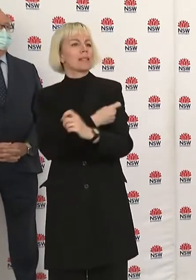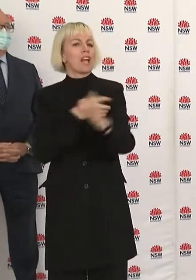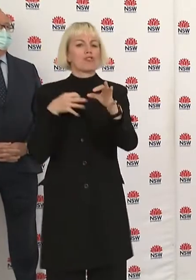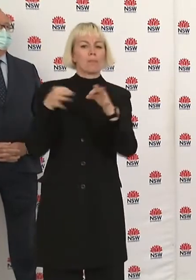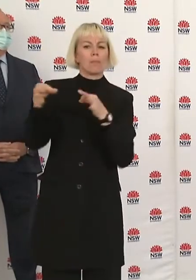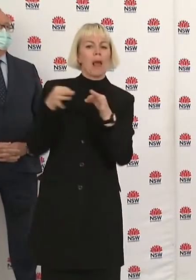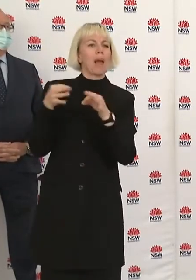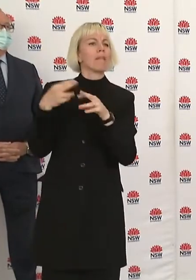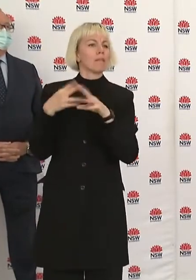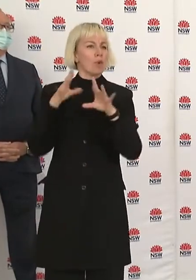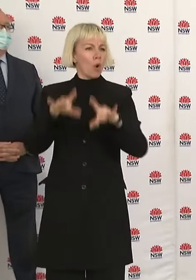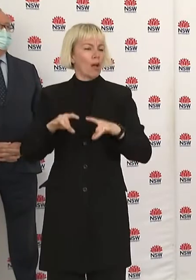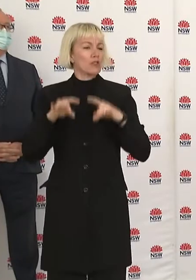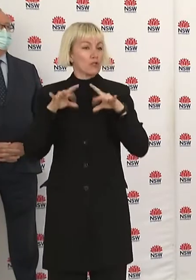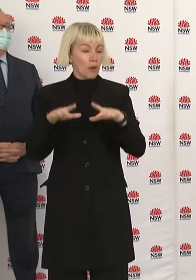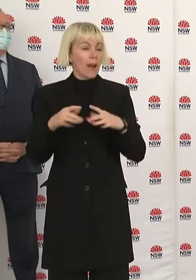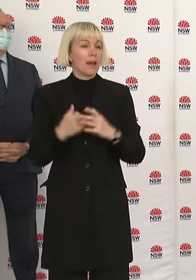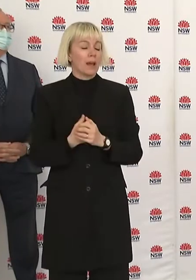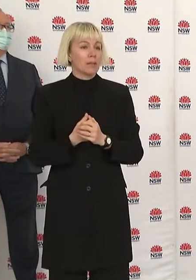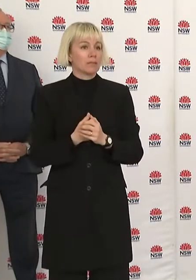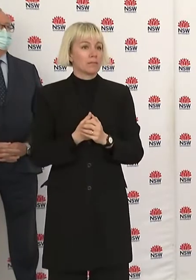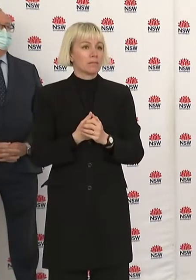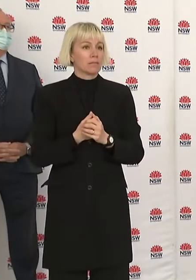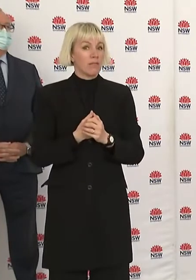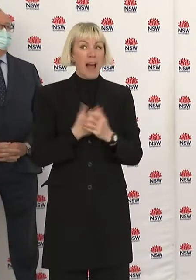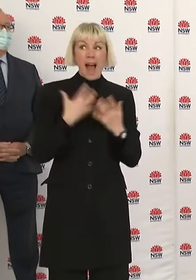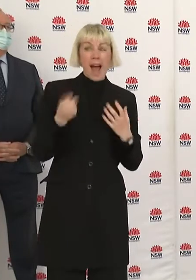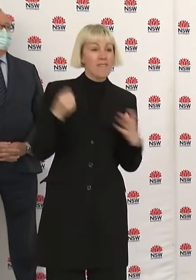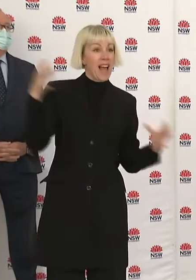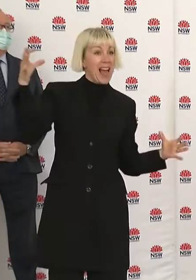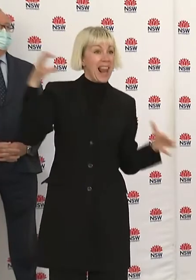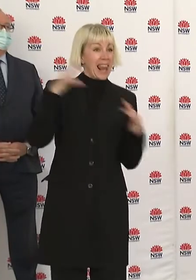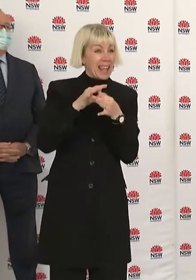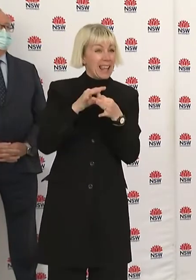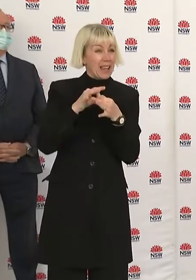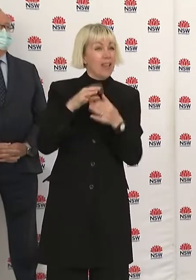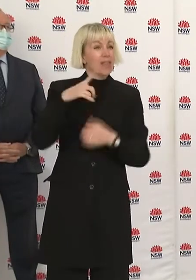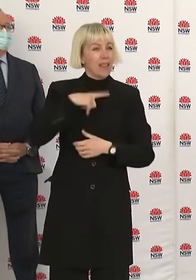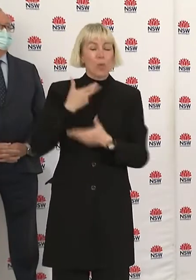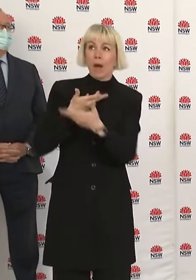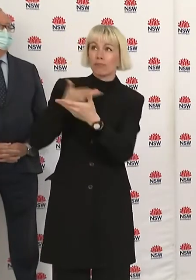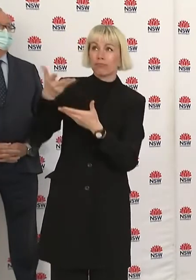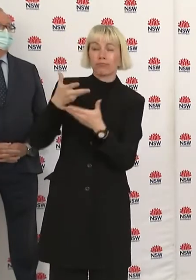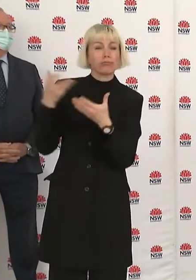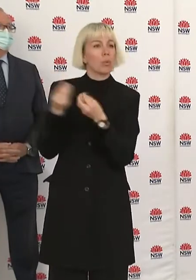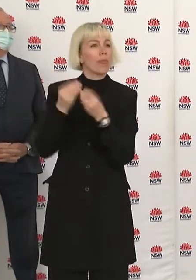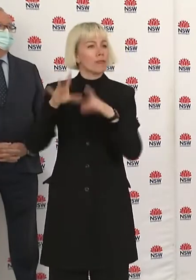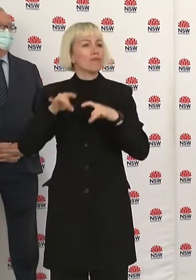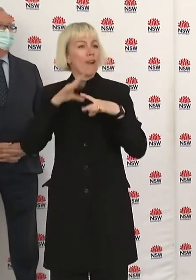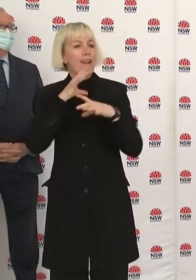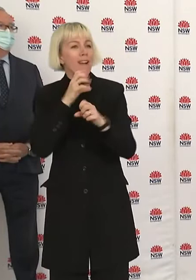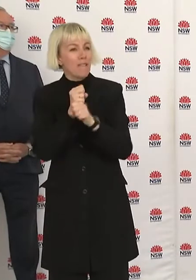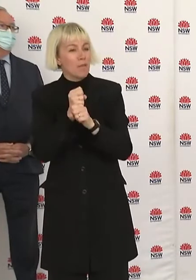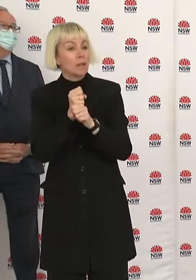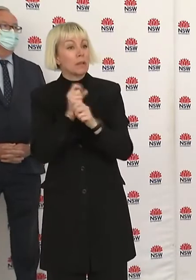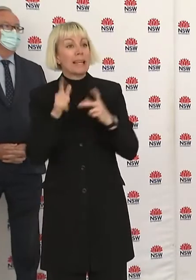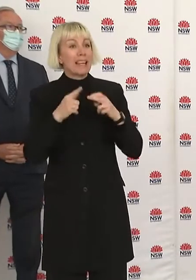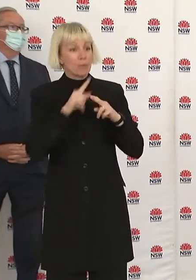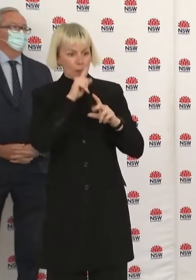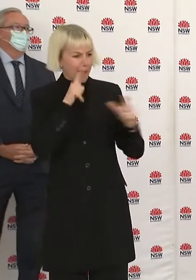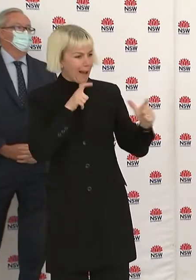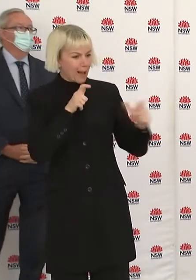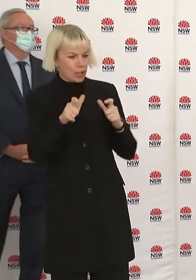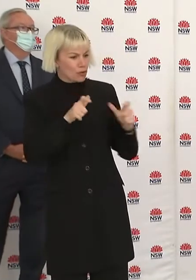New South Wales is directly linked to the national vaccination strategy, but also could impact other states if we don't have a